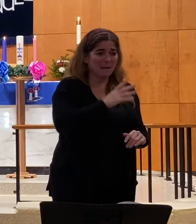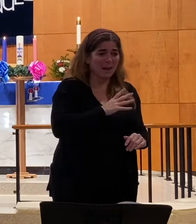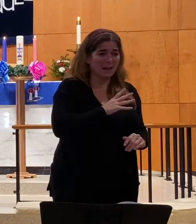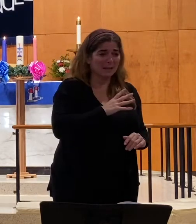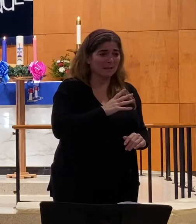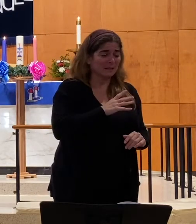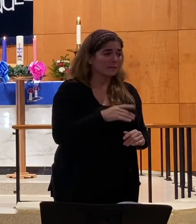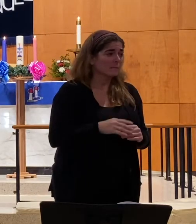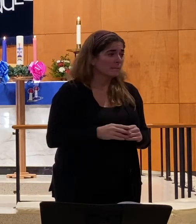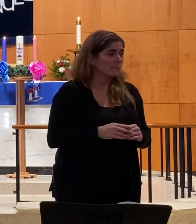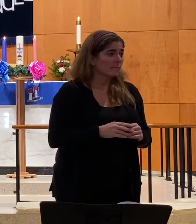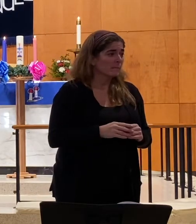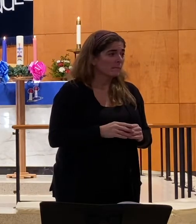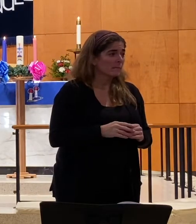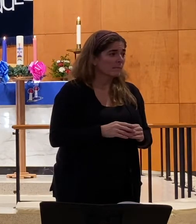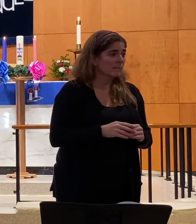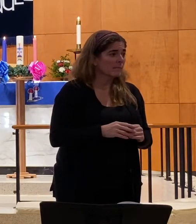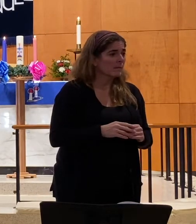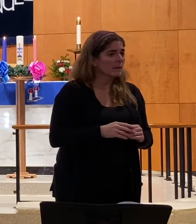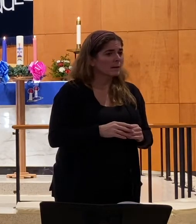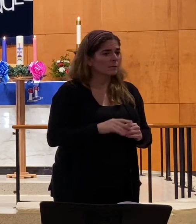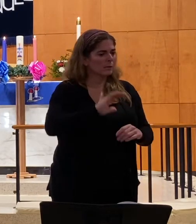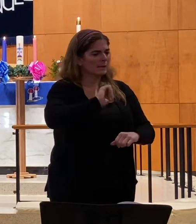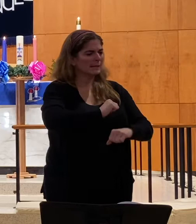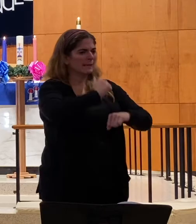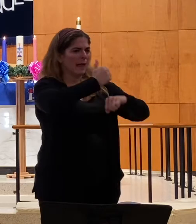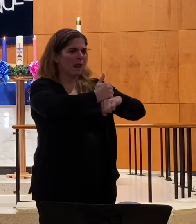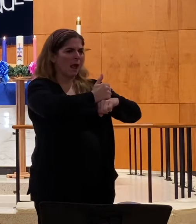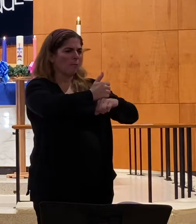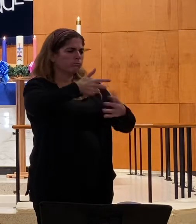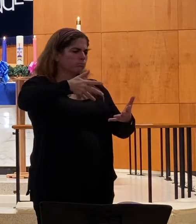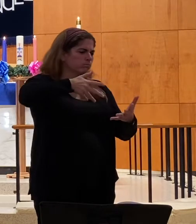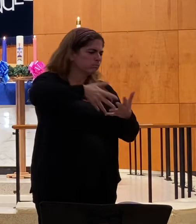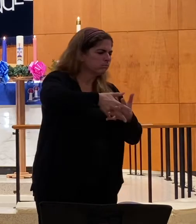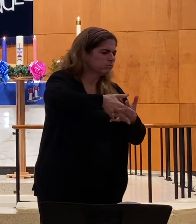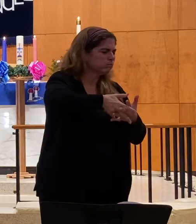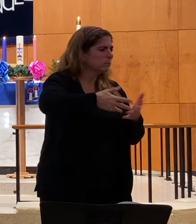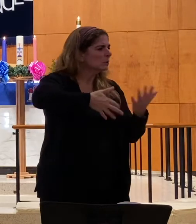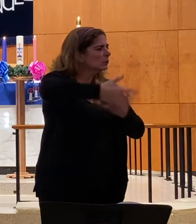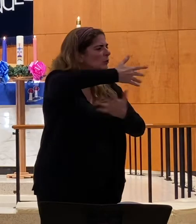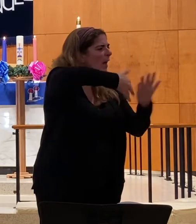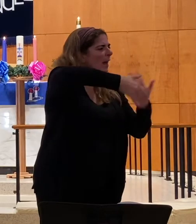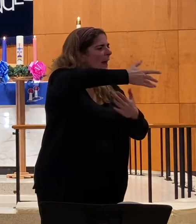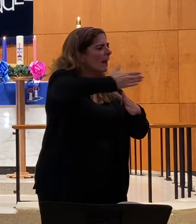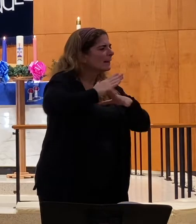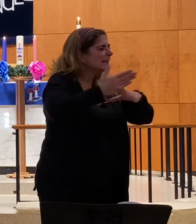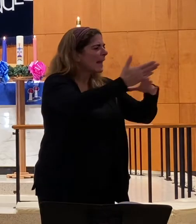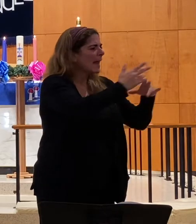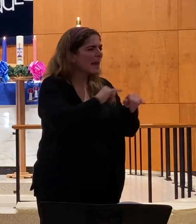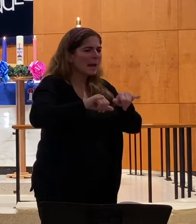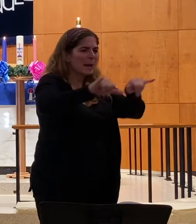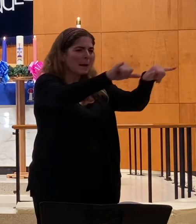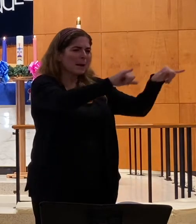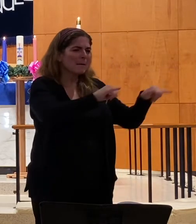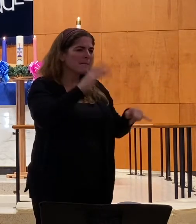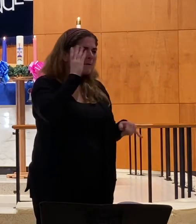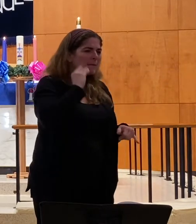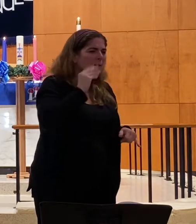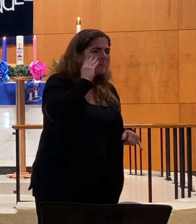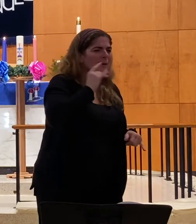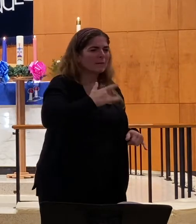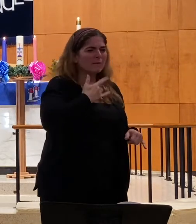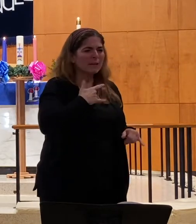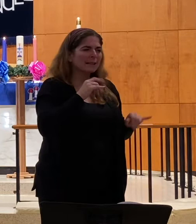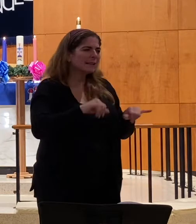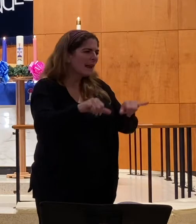of Jesus, God pitched a tent among us and shared in our lives. And as God's Word